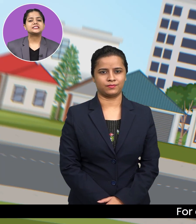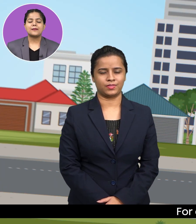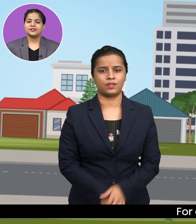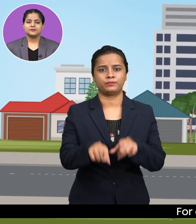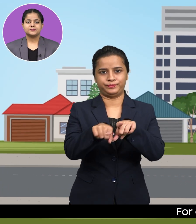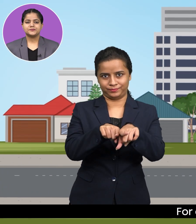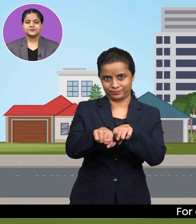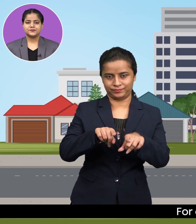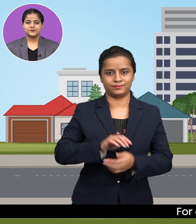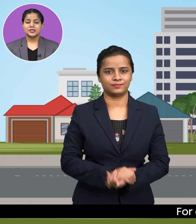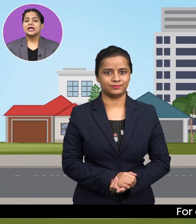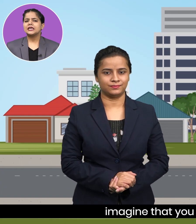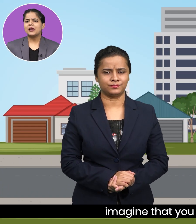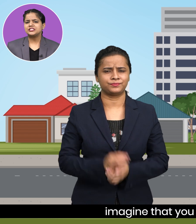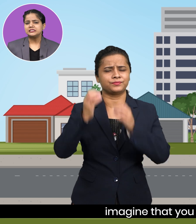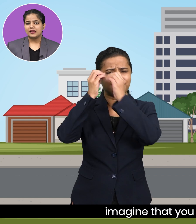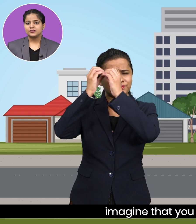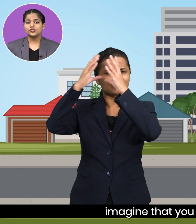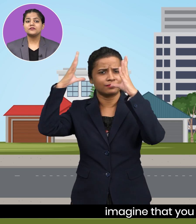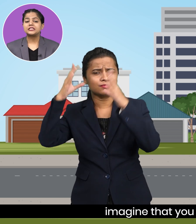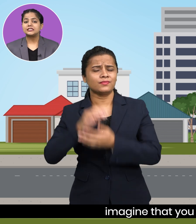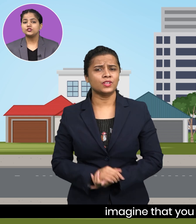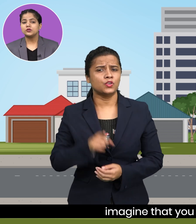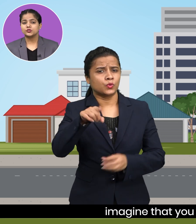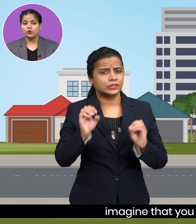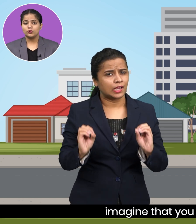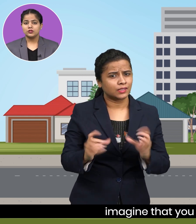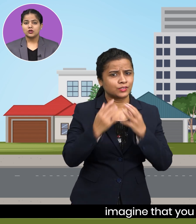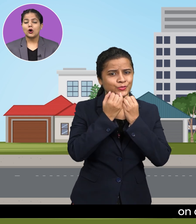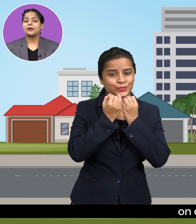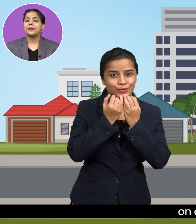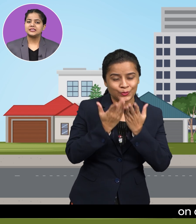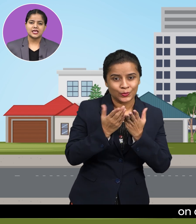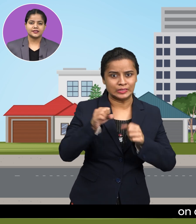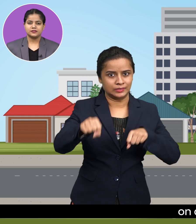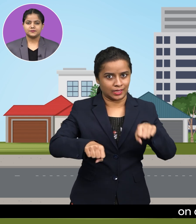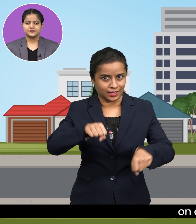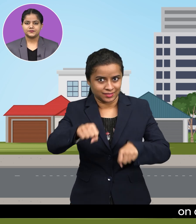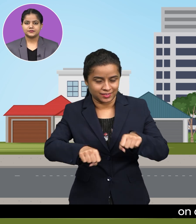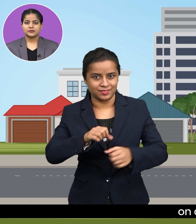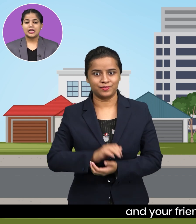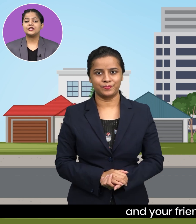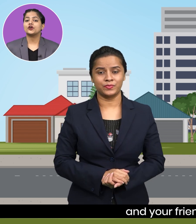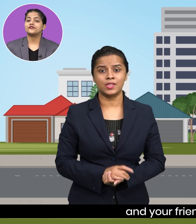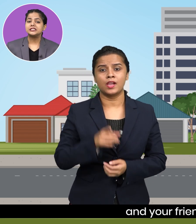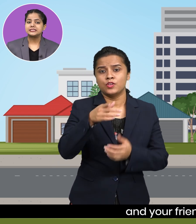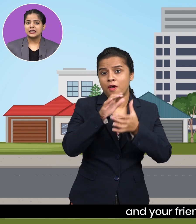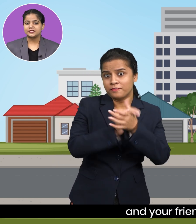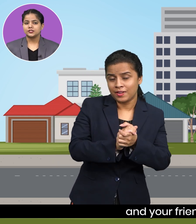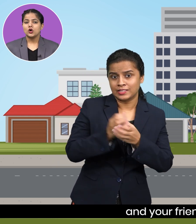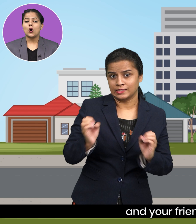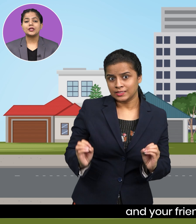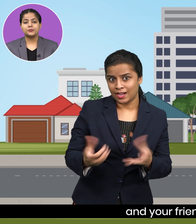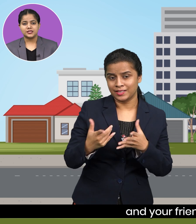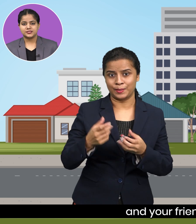For example, imagine that you have started to a school on a bicycle and your friend